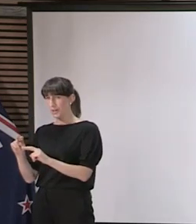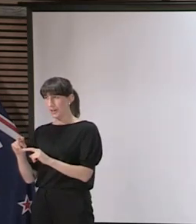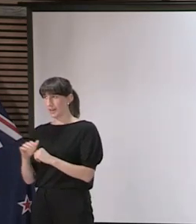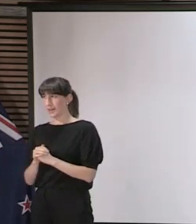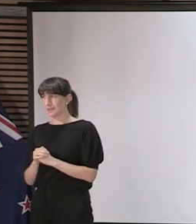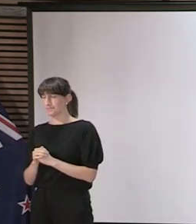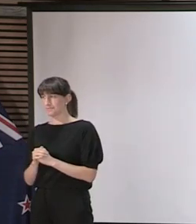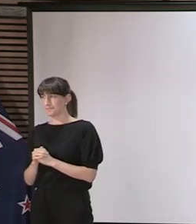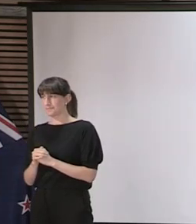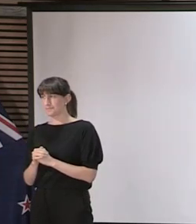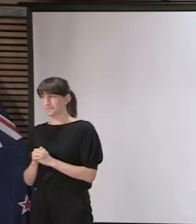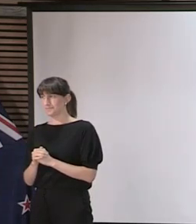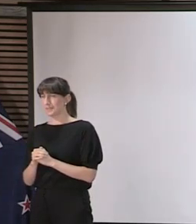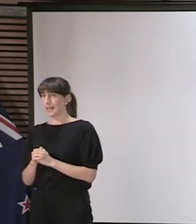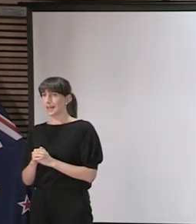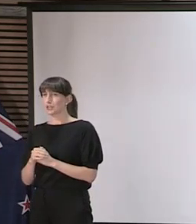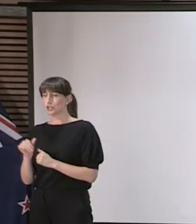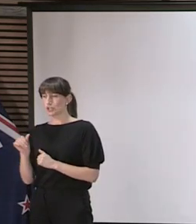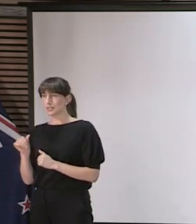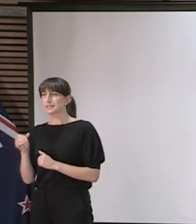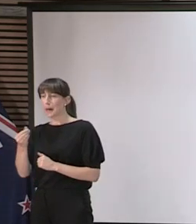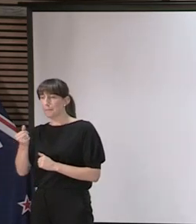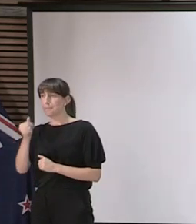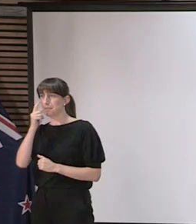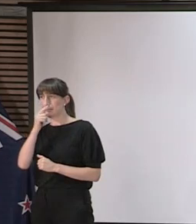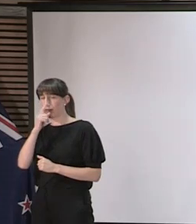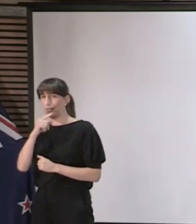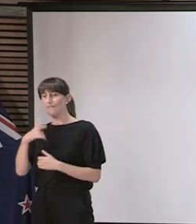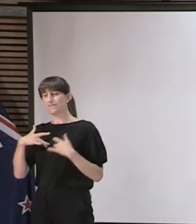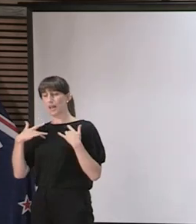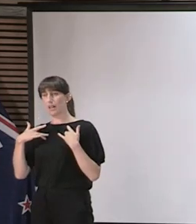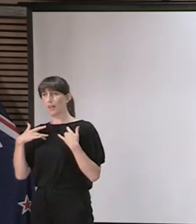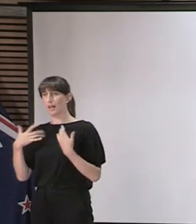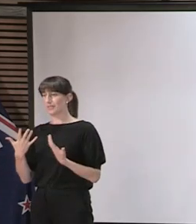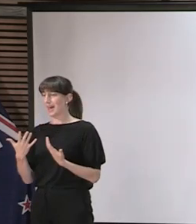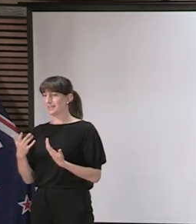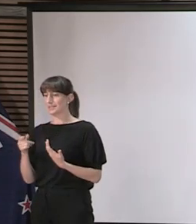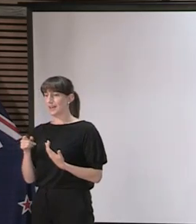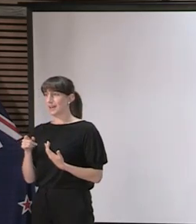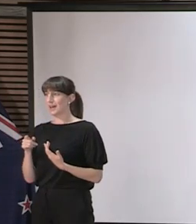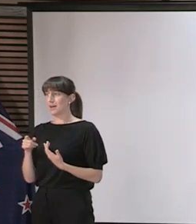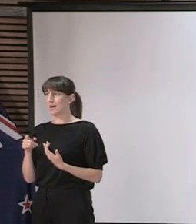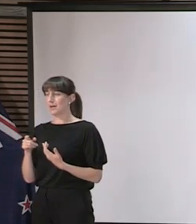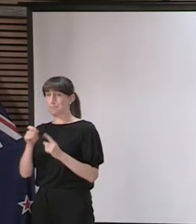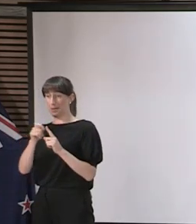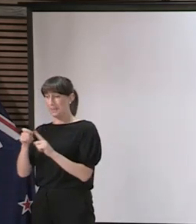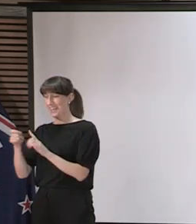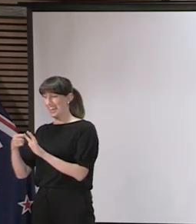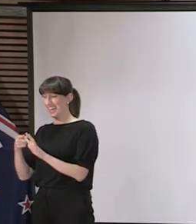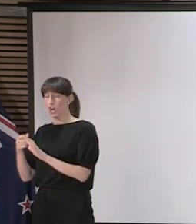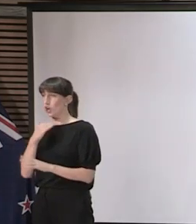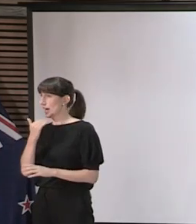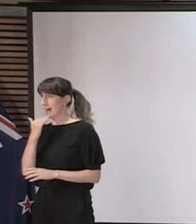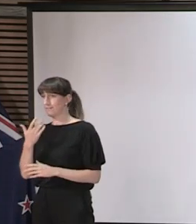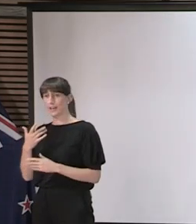not, people feel like they're not protected? Mm-hmm. Well, I think this is a topic we've covered repeatedly. Look, I think we